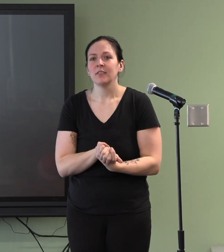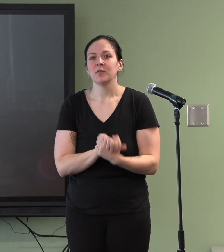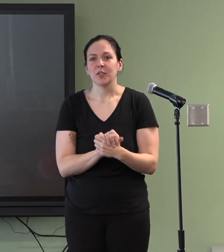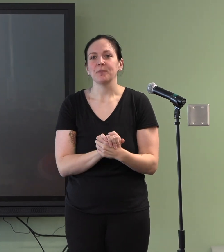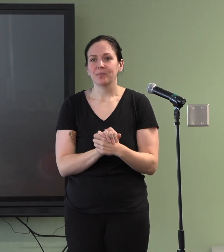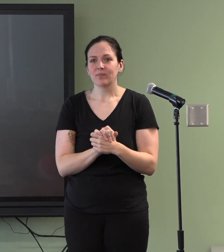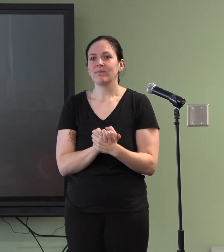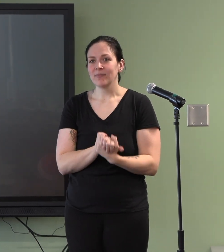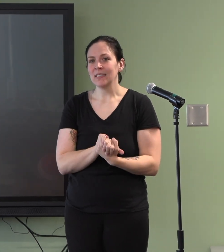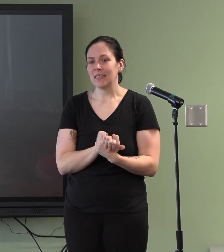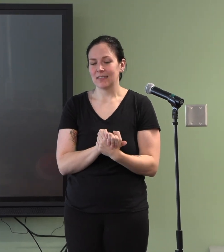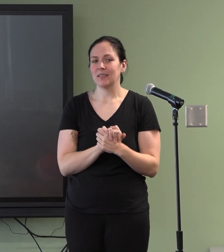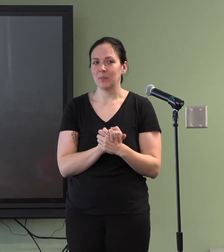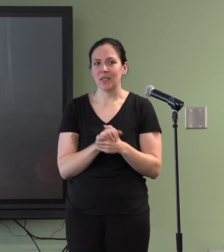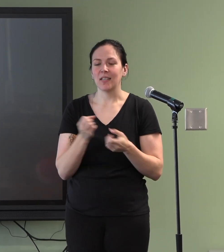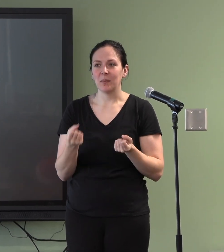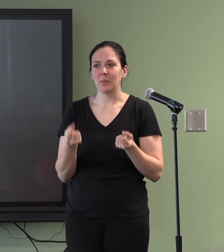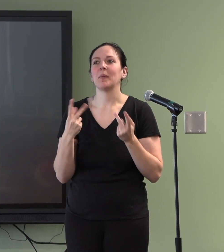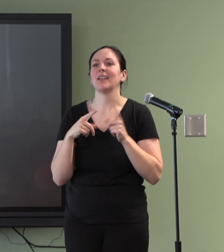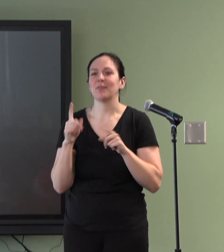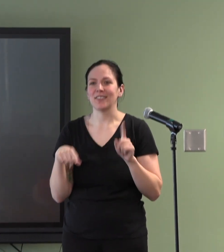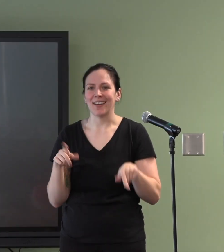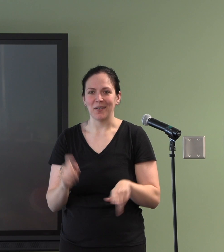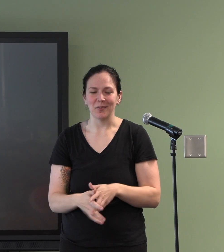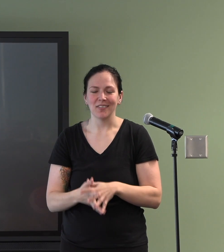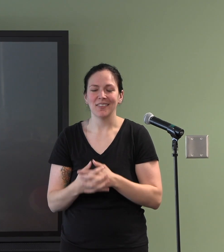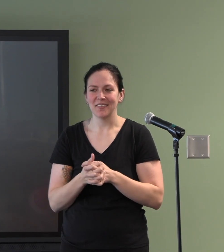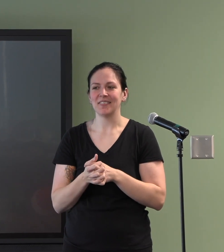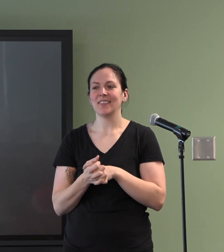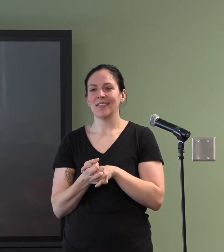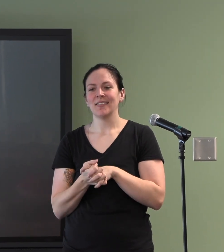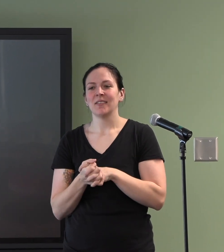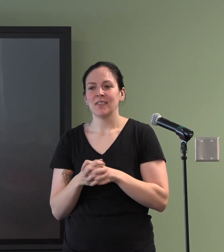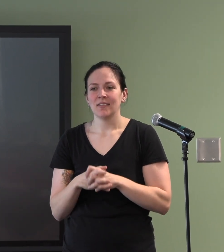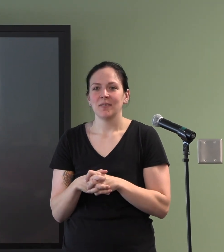So, yes, many, many different sign languages.